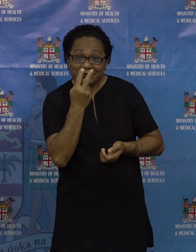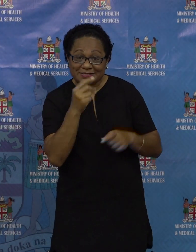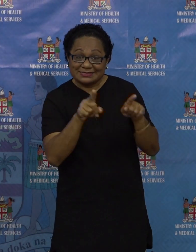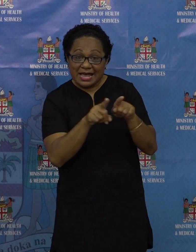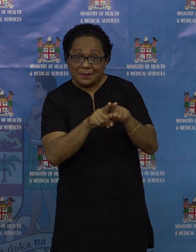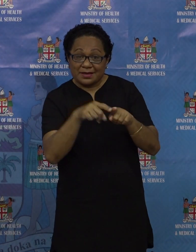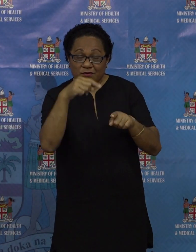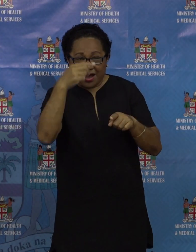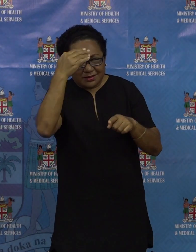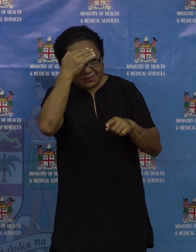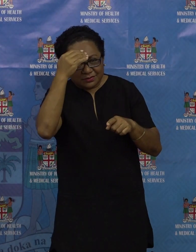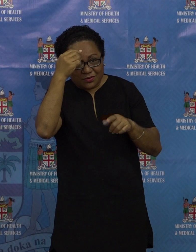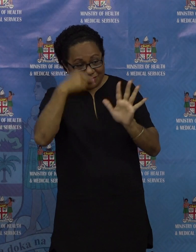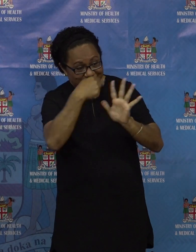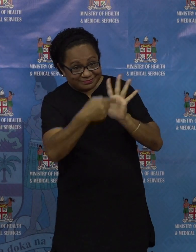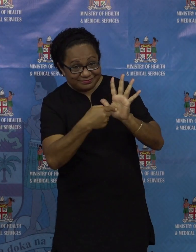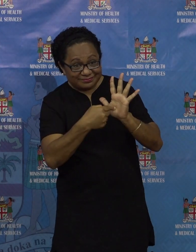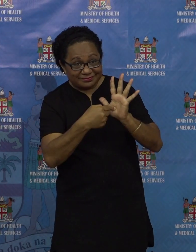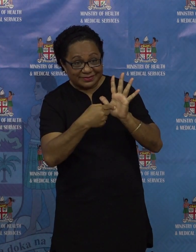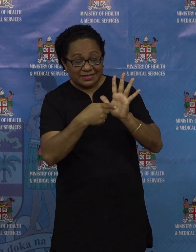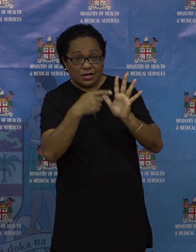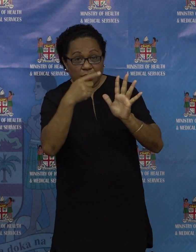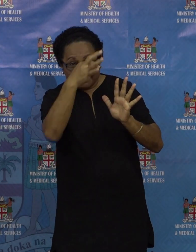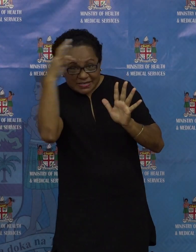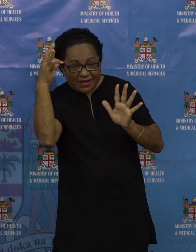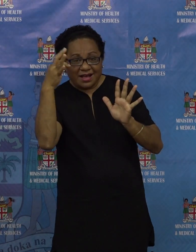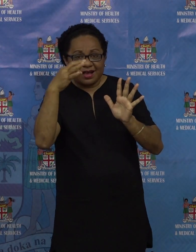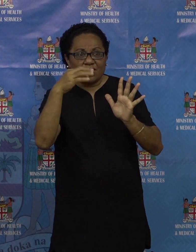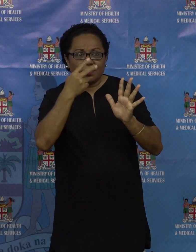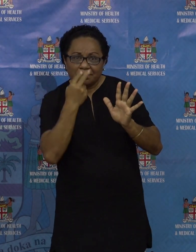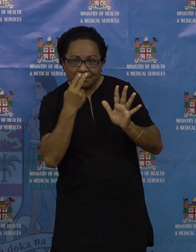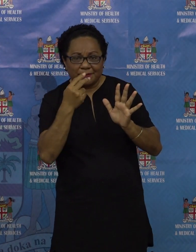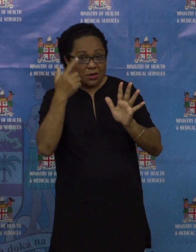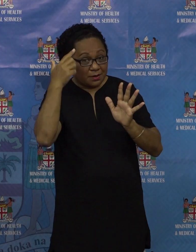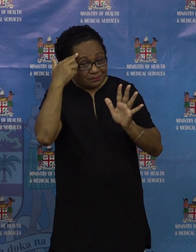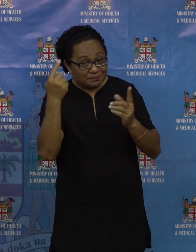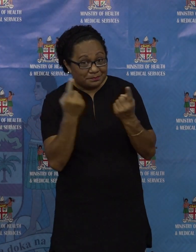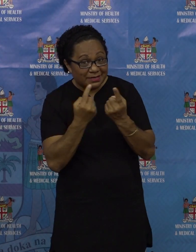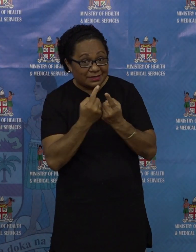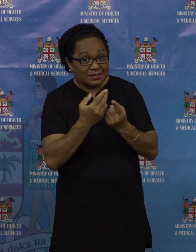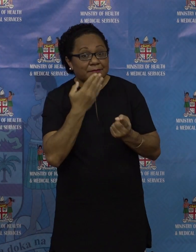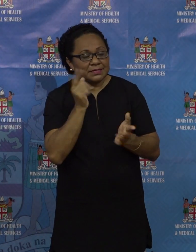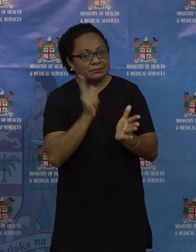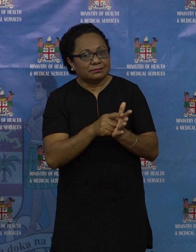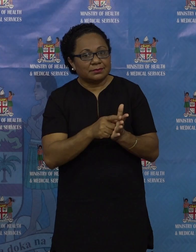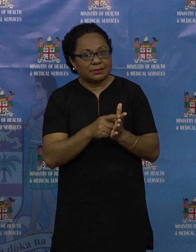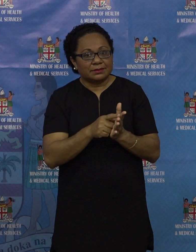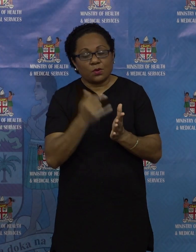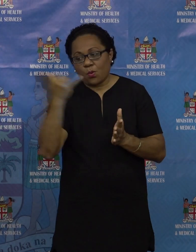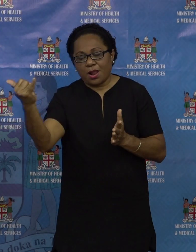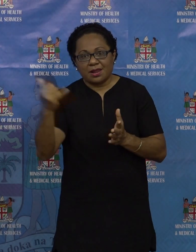or if you have serious flu-like symptoms, or they have serious flu-like symptoms, please report them so that they can receive